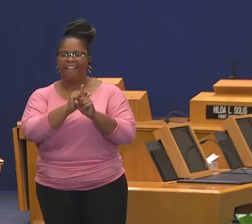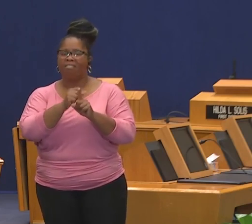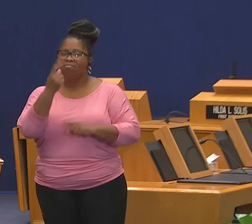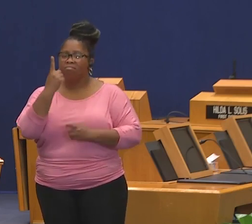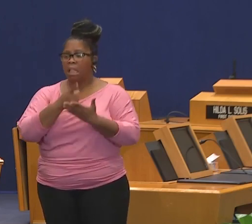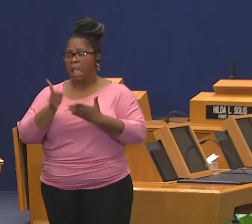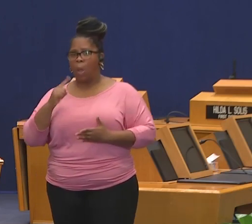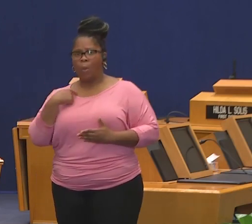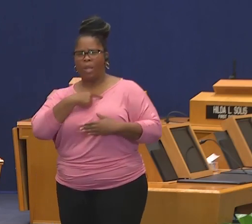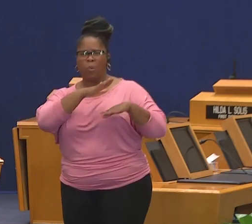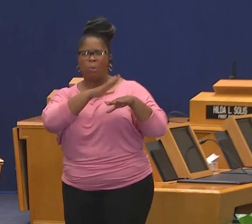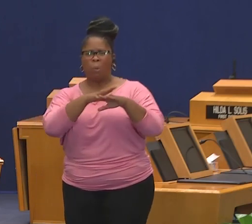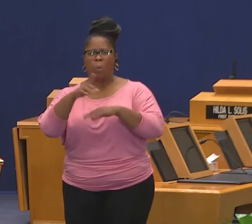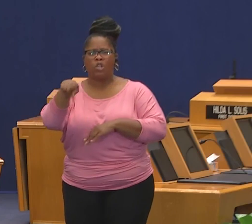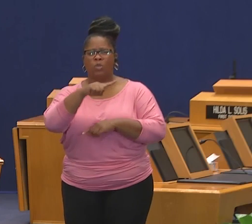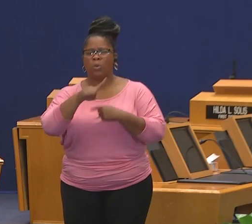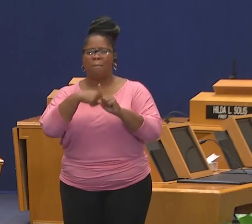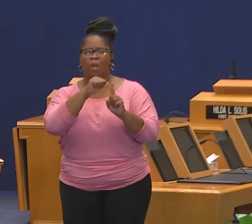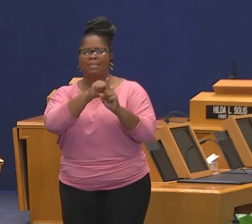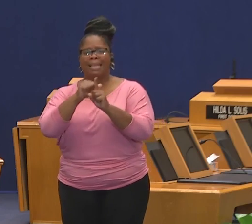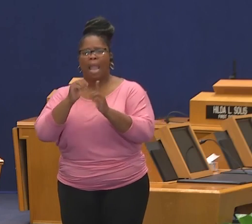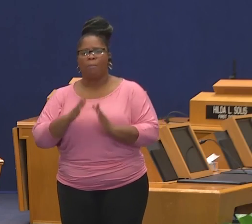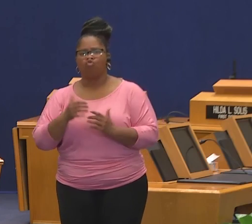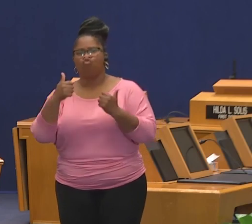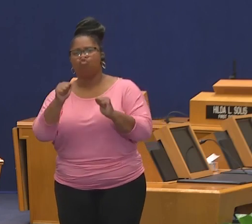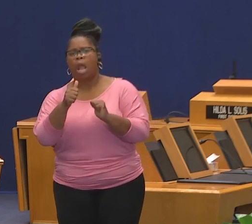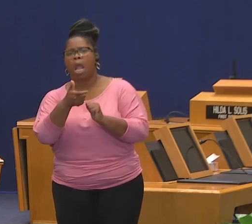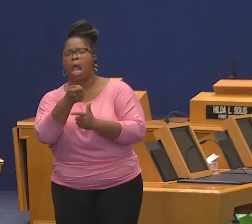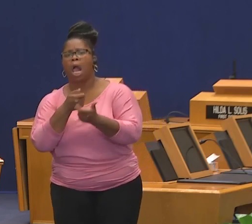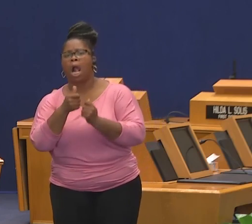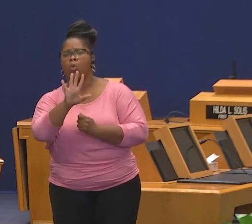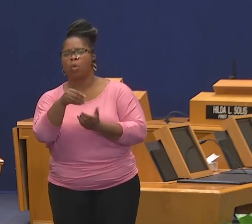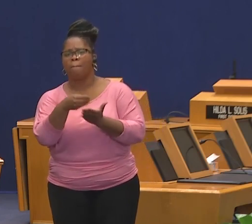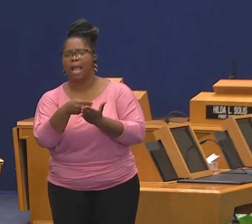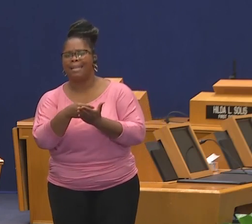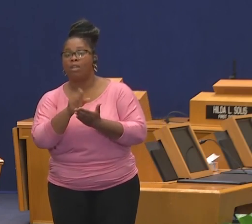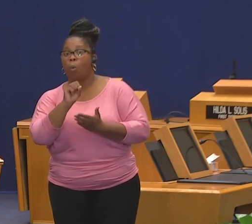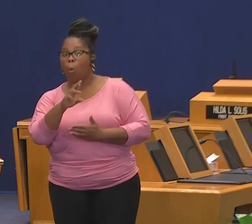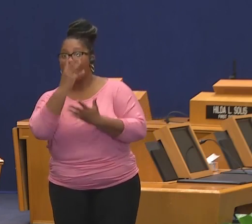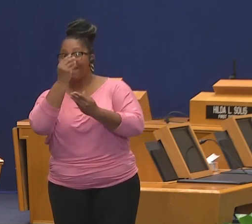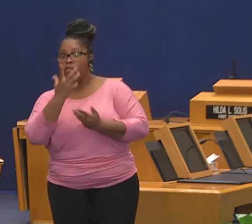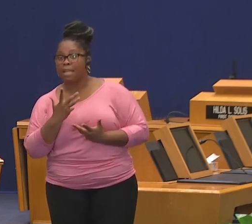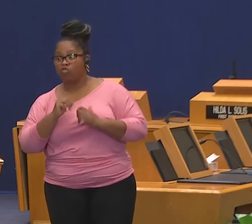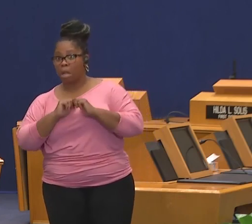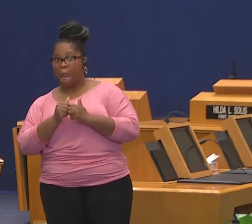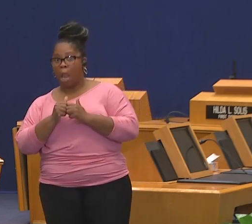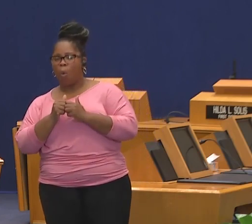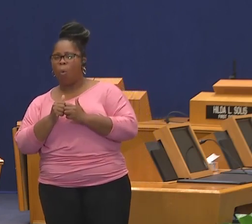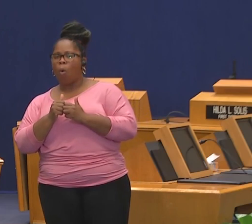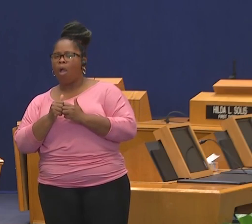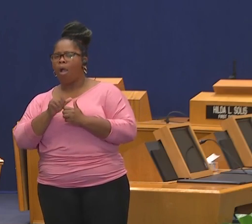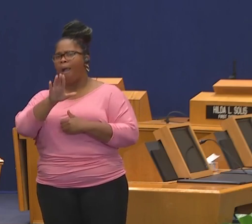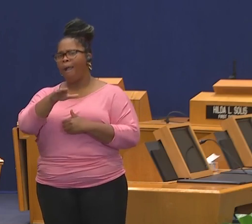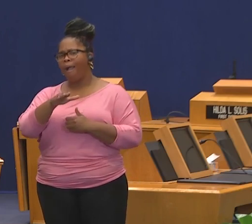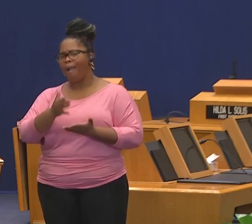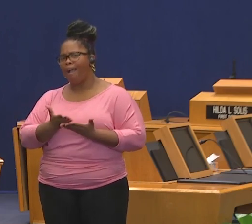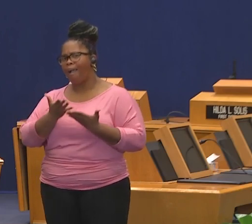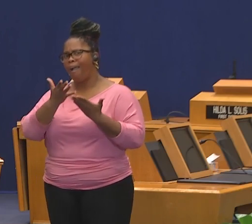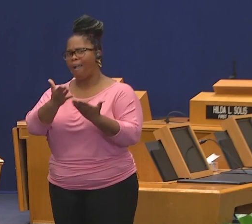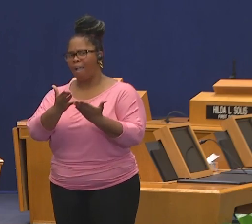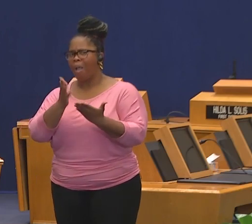consumers about scammers trying to get money or information from consumers by offering to help secure